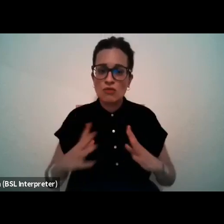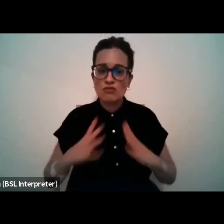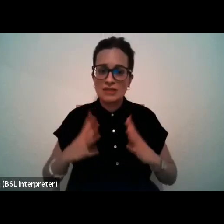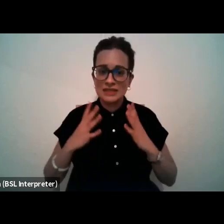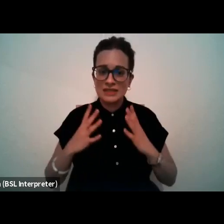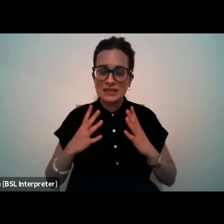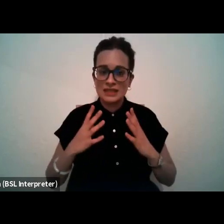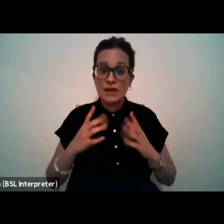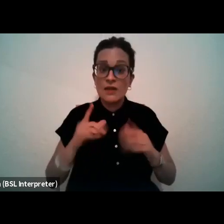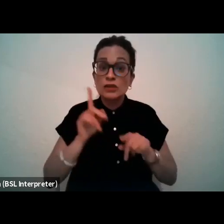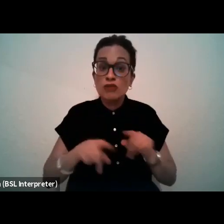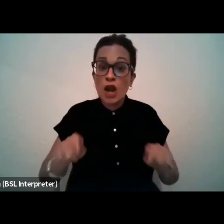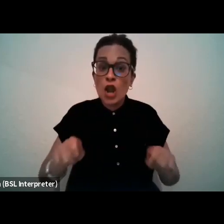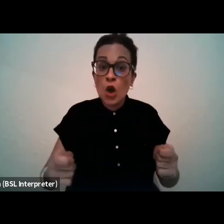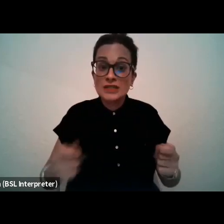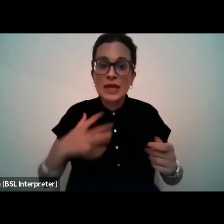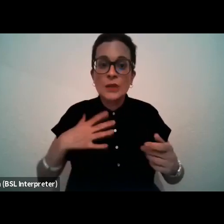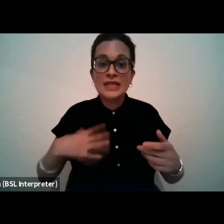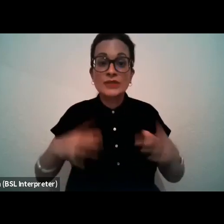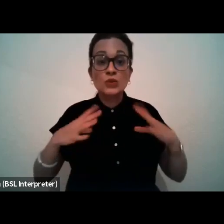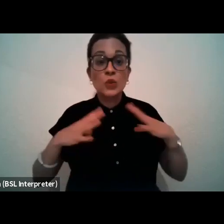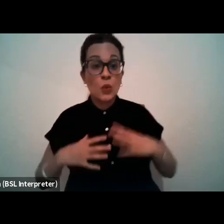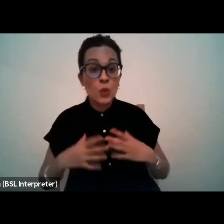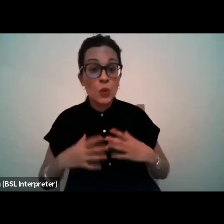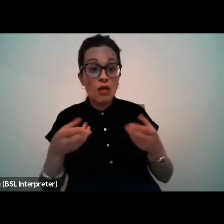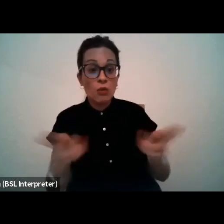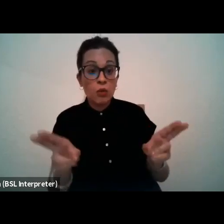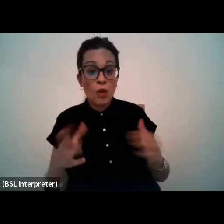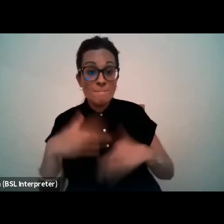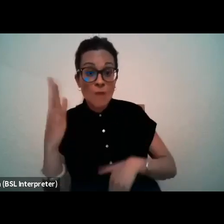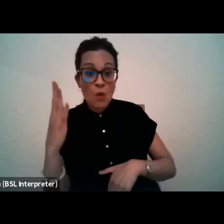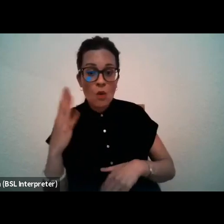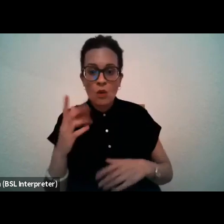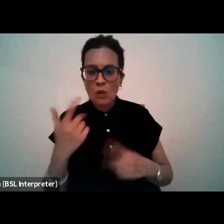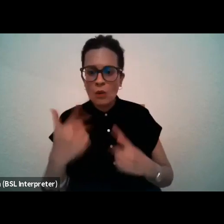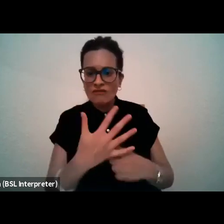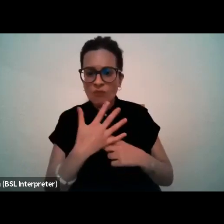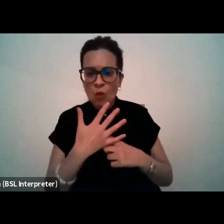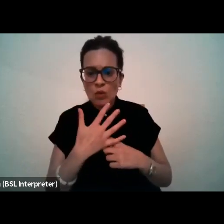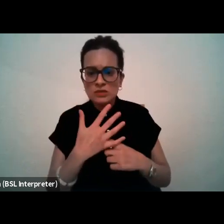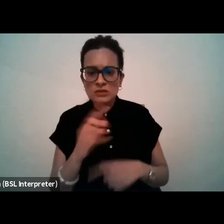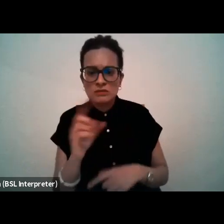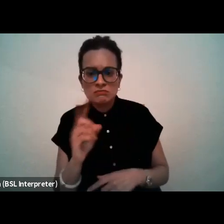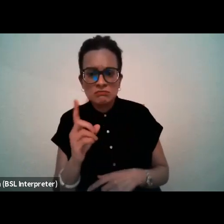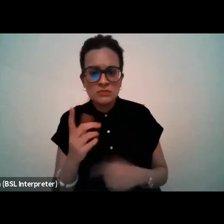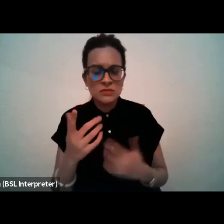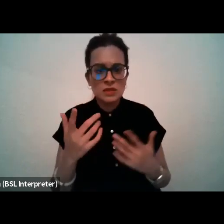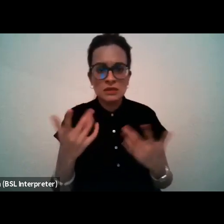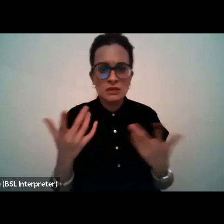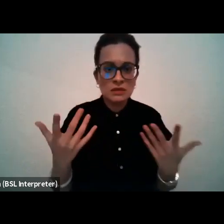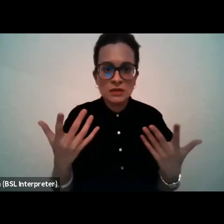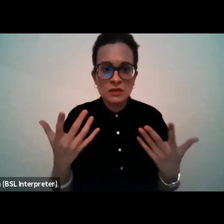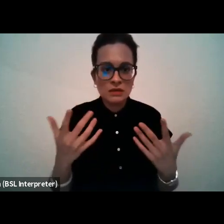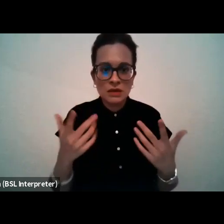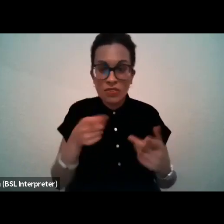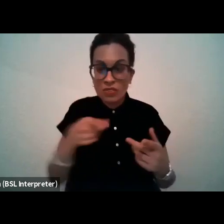to end the lockdown or ease the lockdown, those that are being forced to put their health at risk and go back to work are in low-paid occupations, which